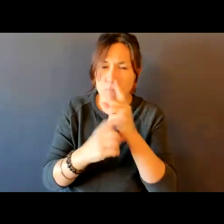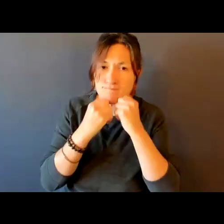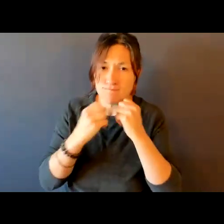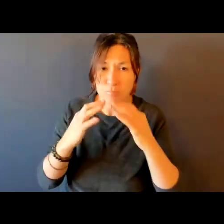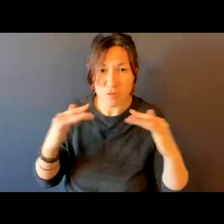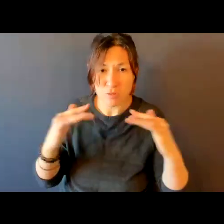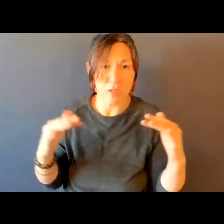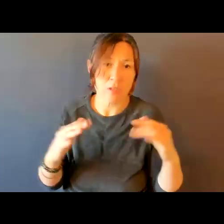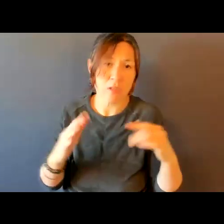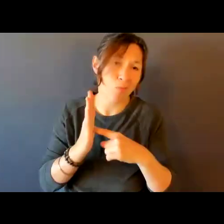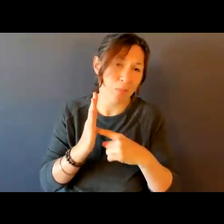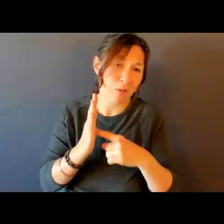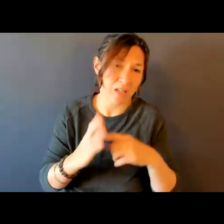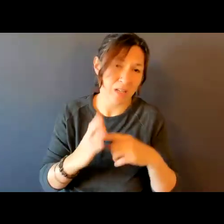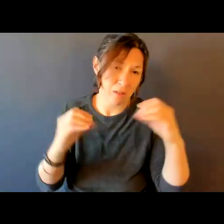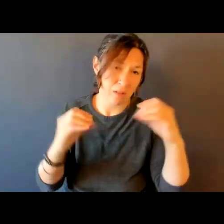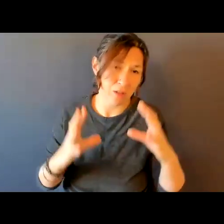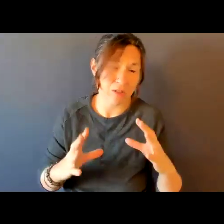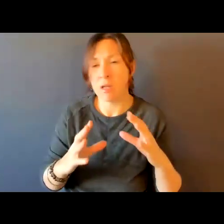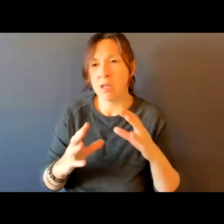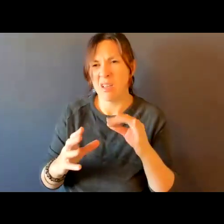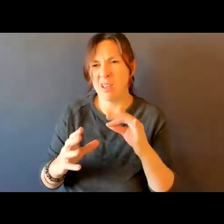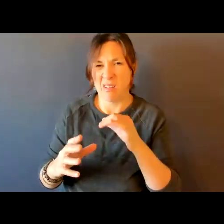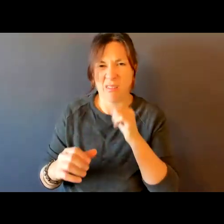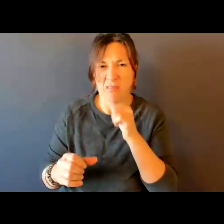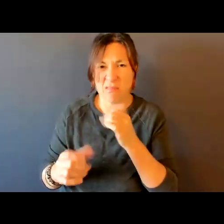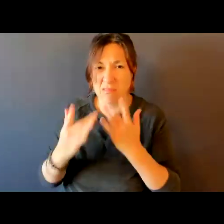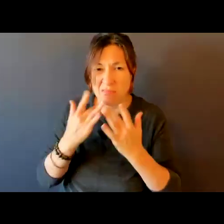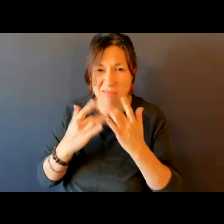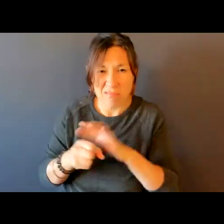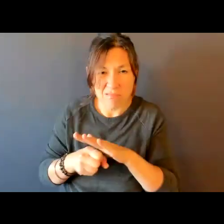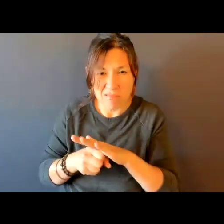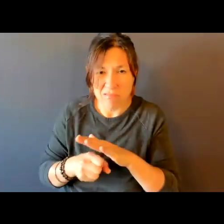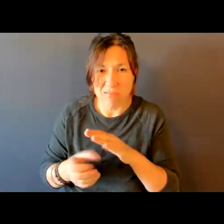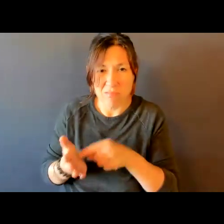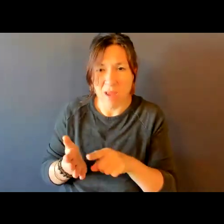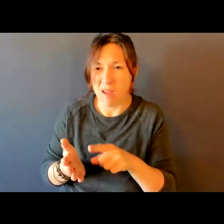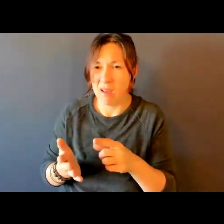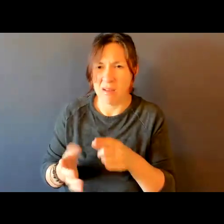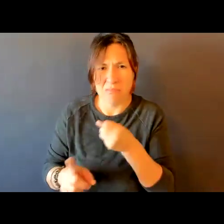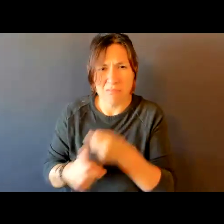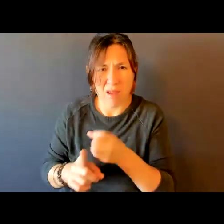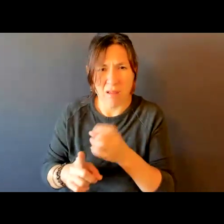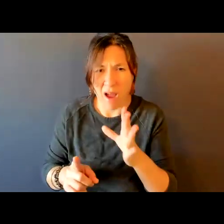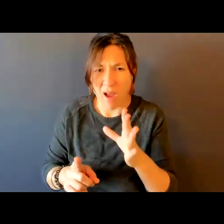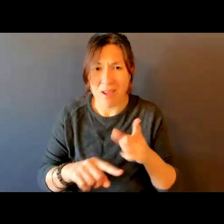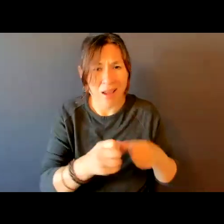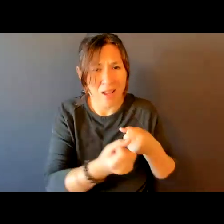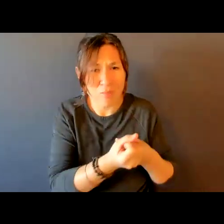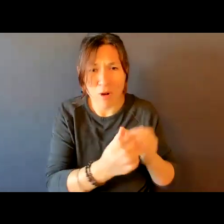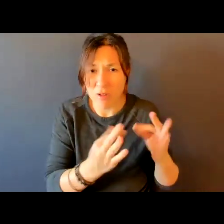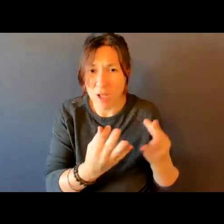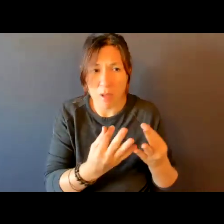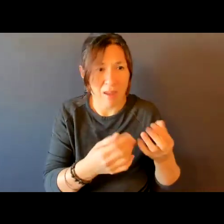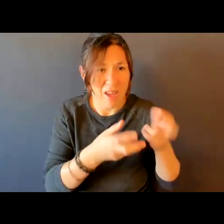education. The impact of inadequate pay is profound. It can affect the teacher's ability to support their family, invest in their children's